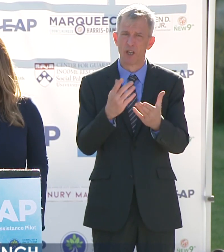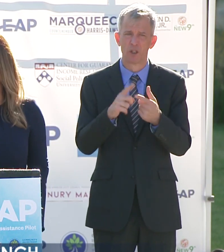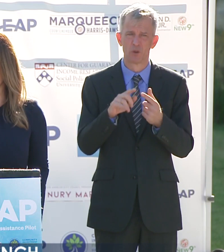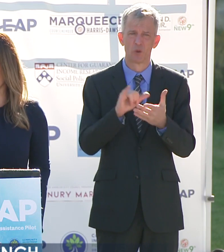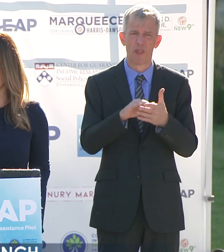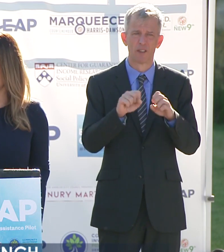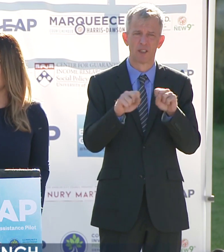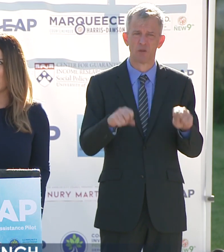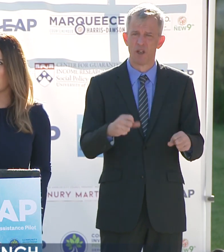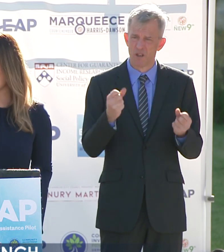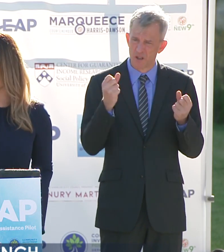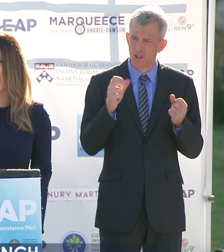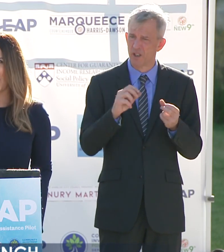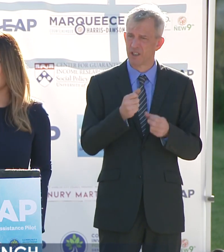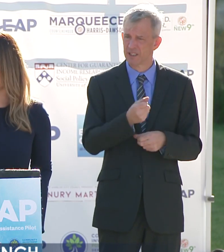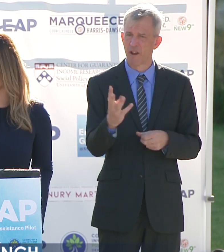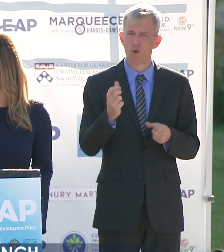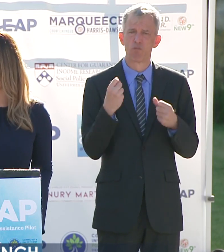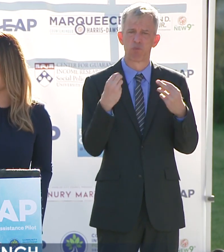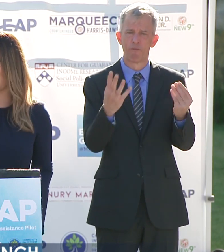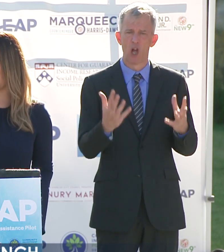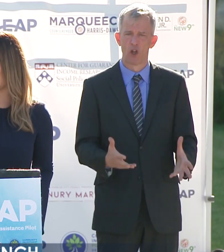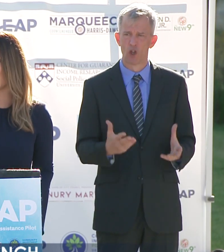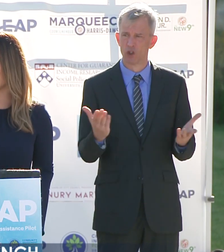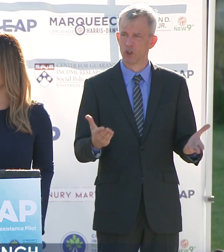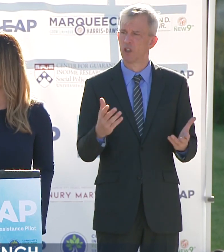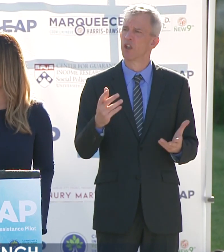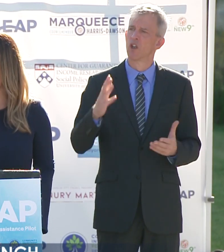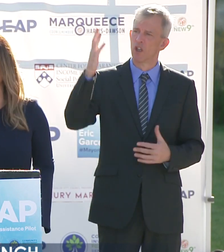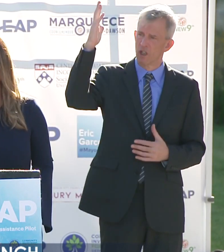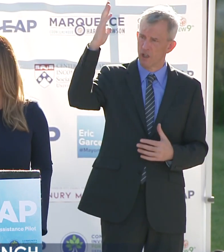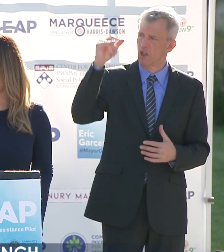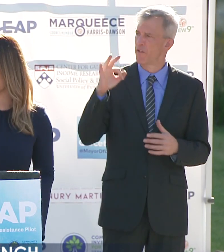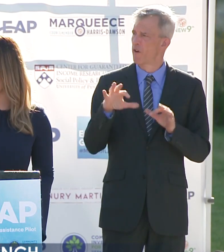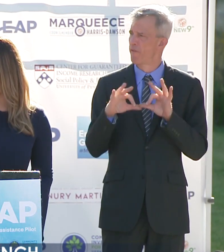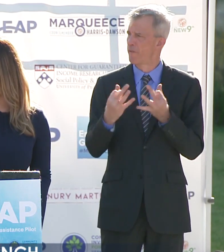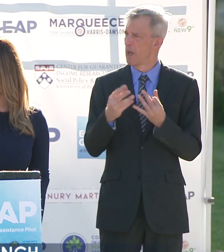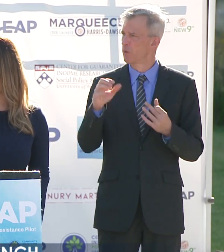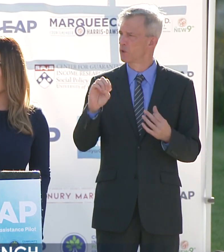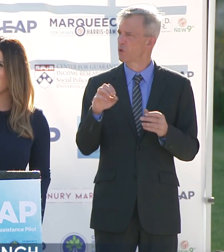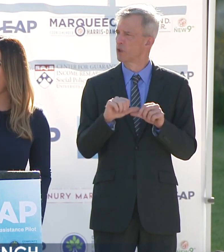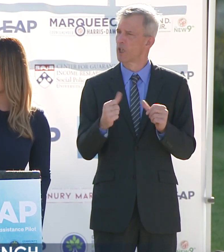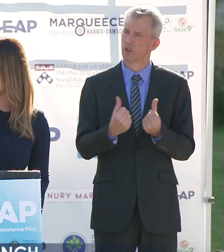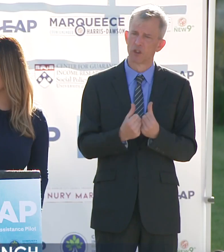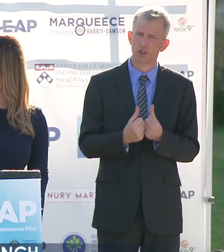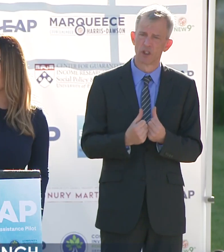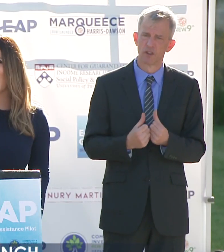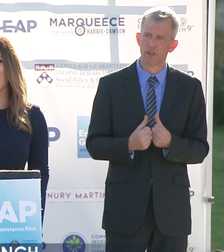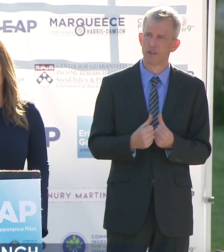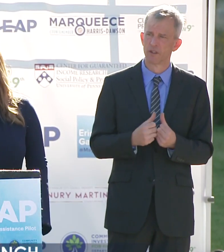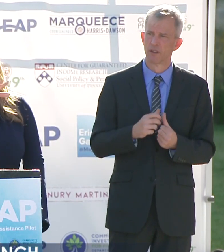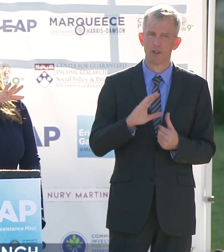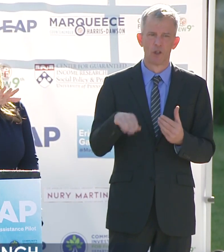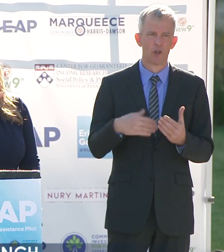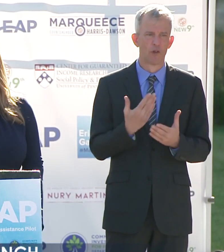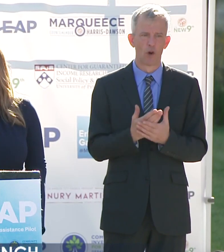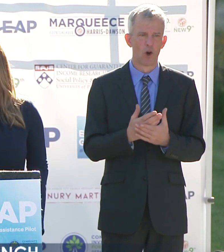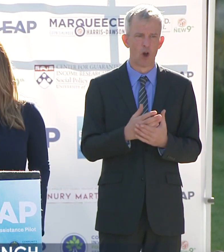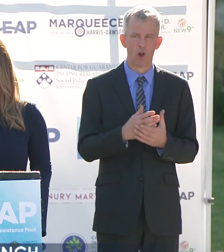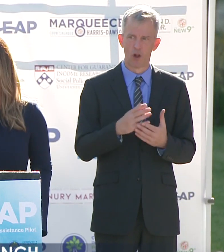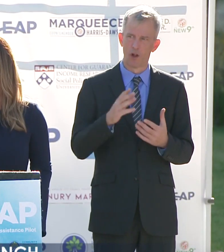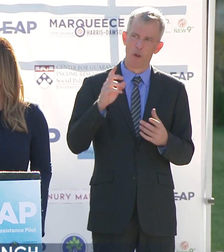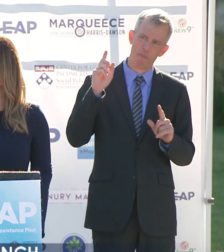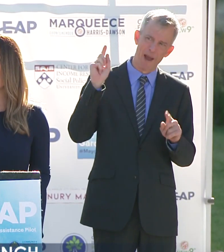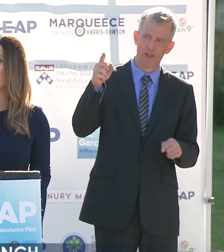of our providers who are here today. Raise your hand if you're a Family Source agency that we work with. See, they're modest. They're all back there, and there's some